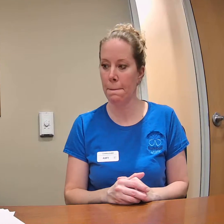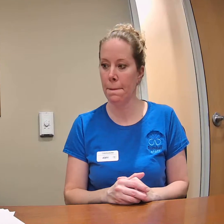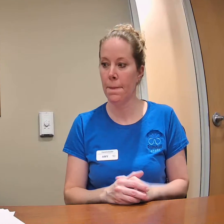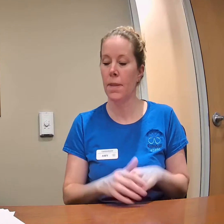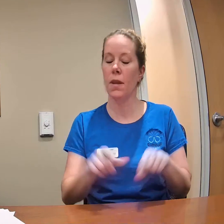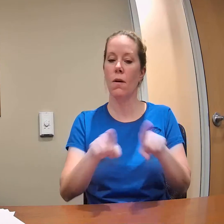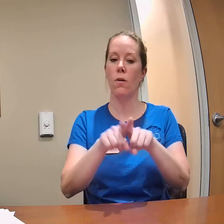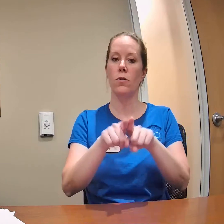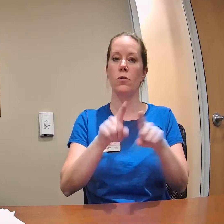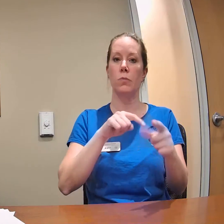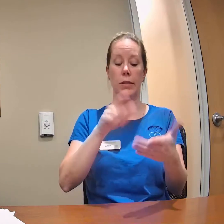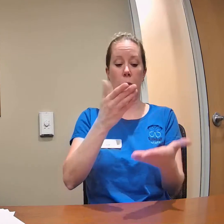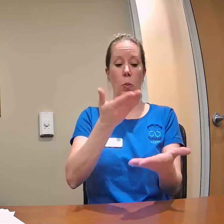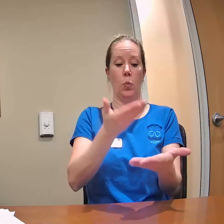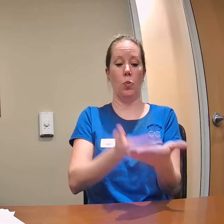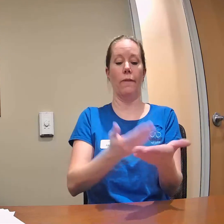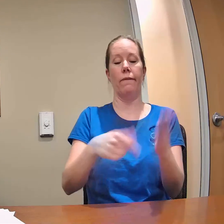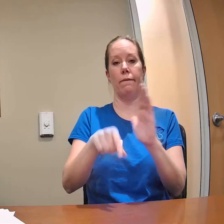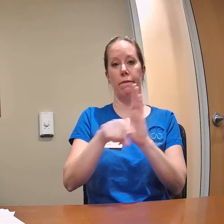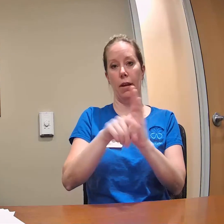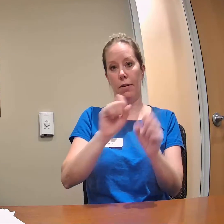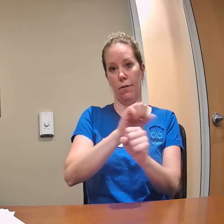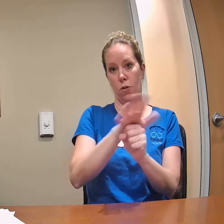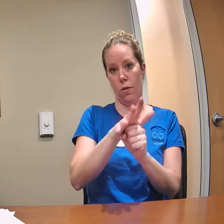Proof of a negative COVID-19 test